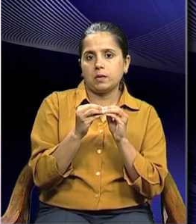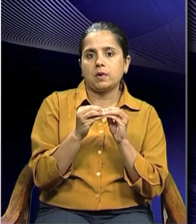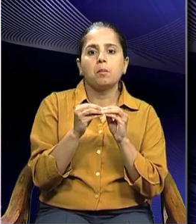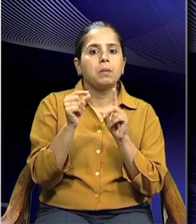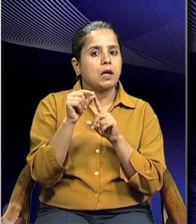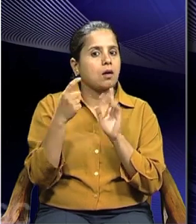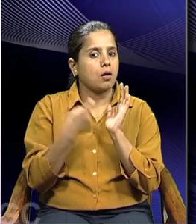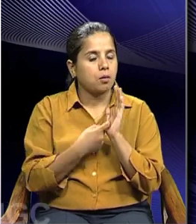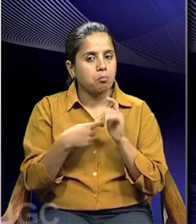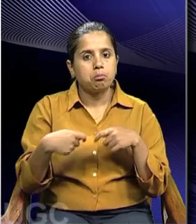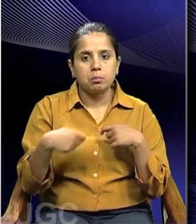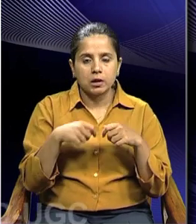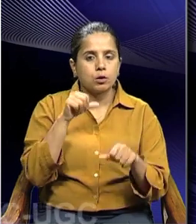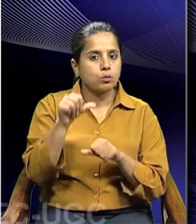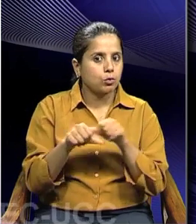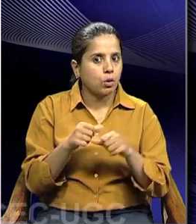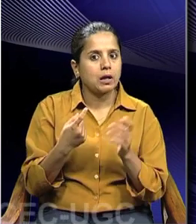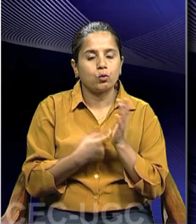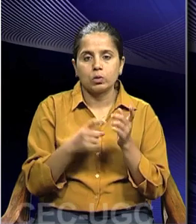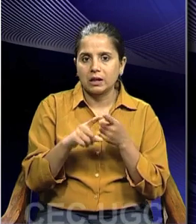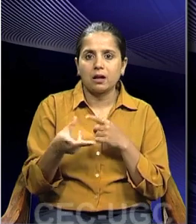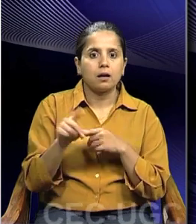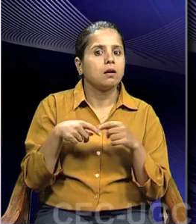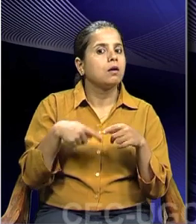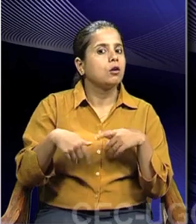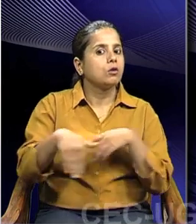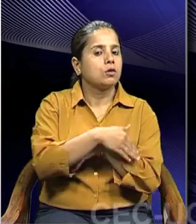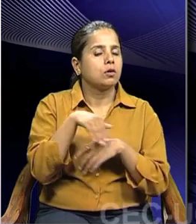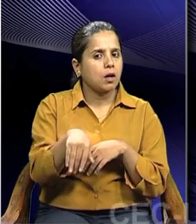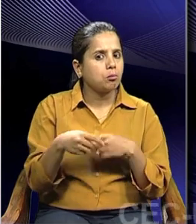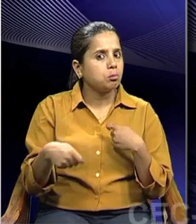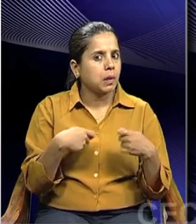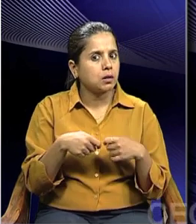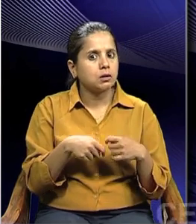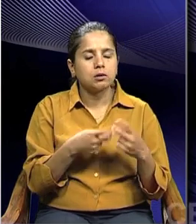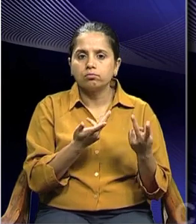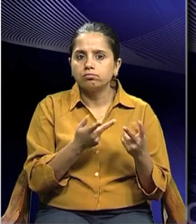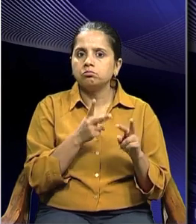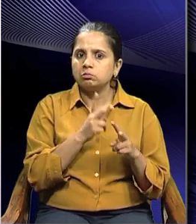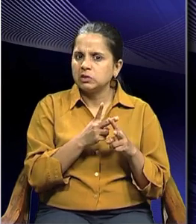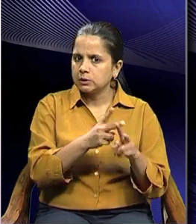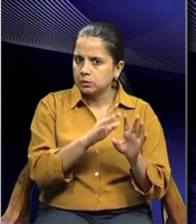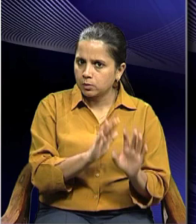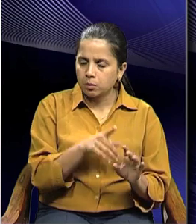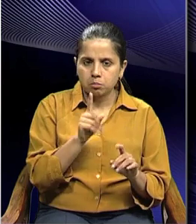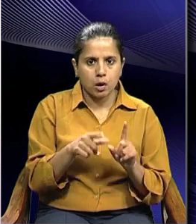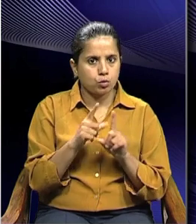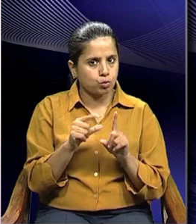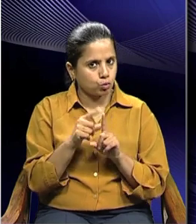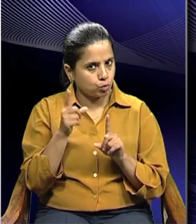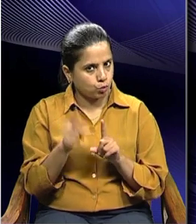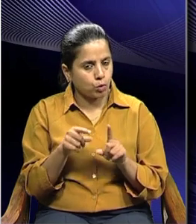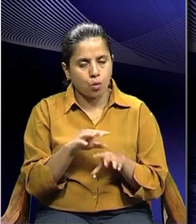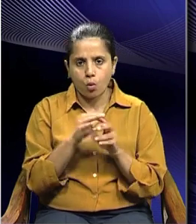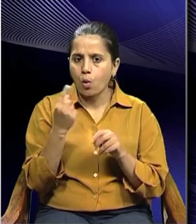process re-engineering. The processes which are redundant, that need to be weeded out, that need to be done away, and only